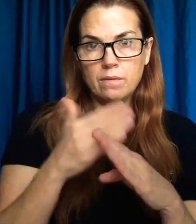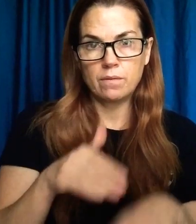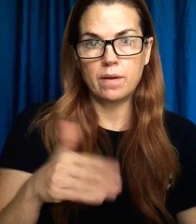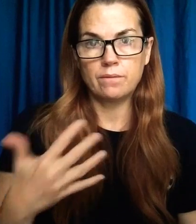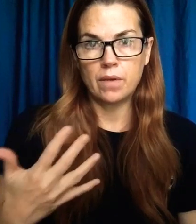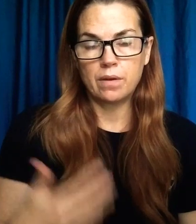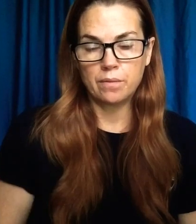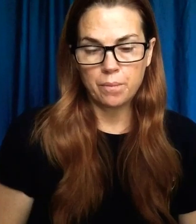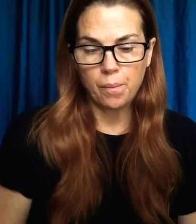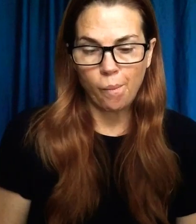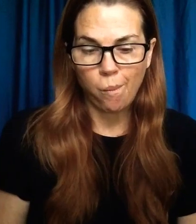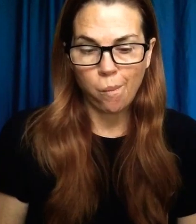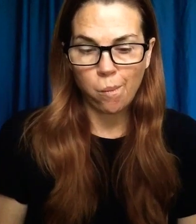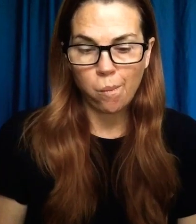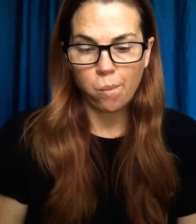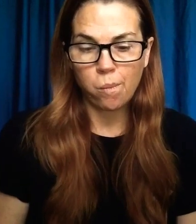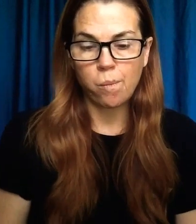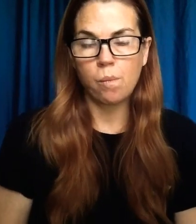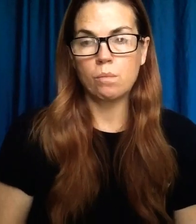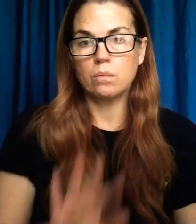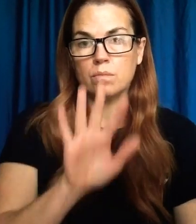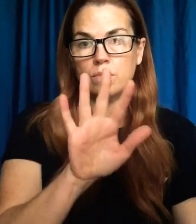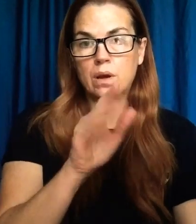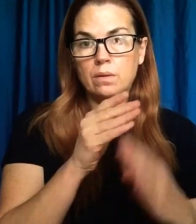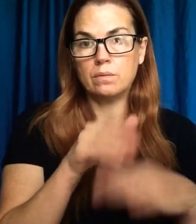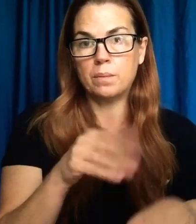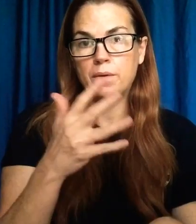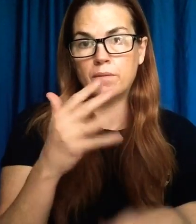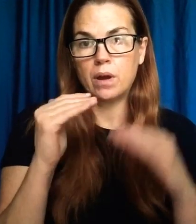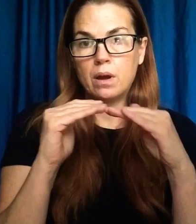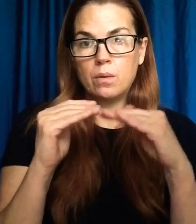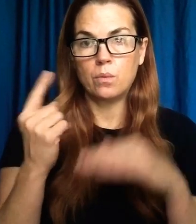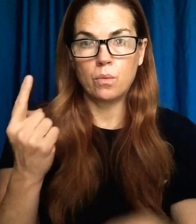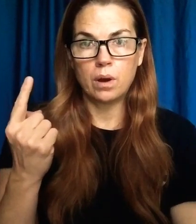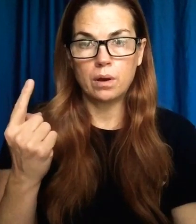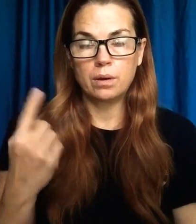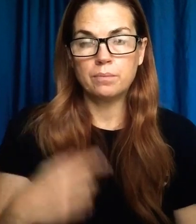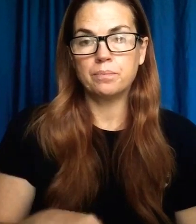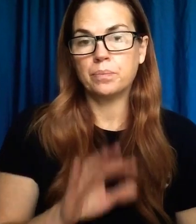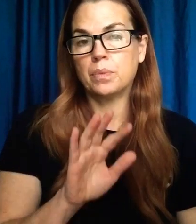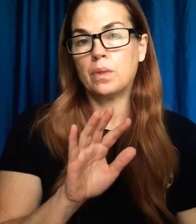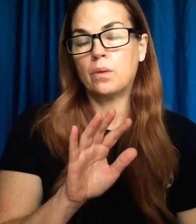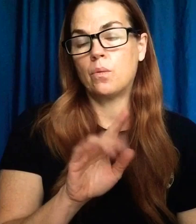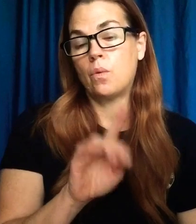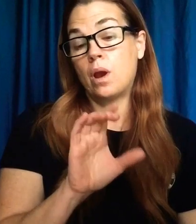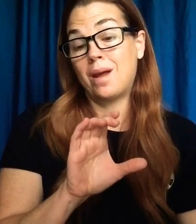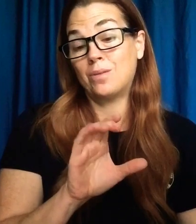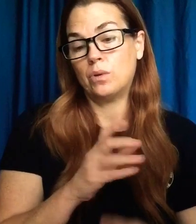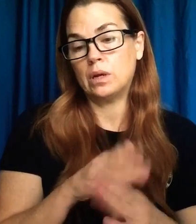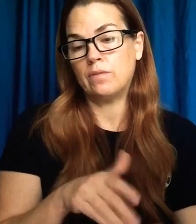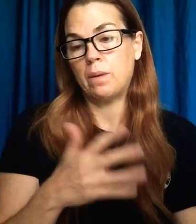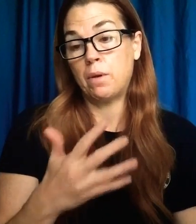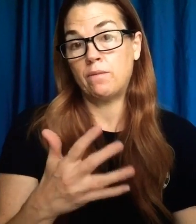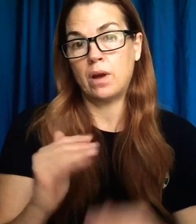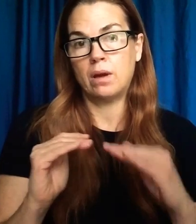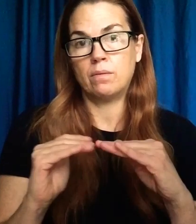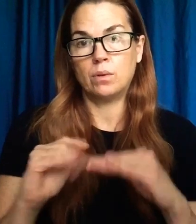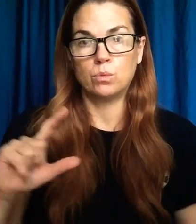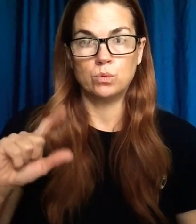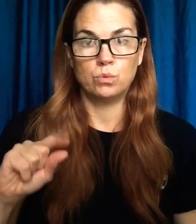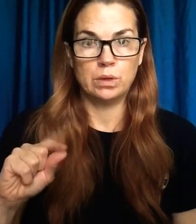I can divide my numerator and denominator both by 5. So 5 goes into 5